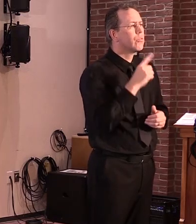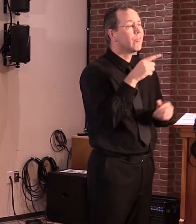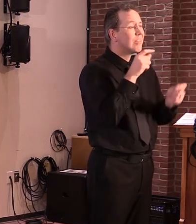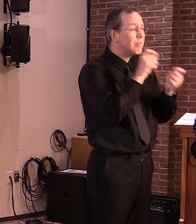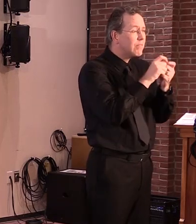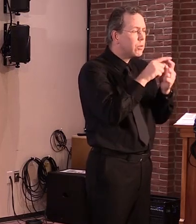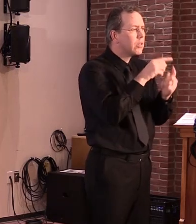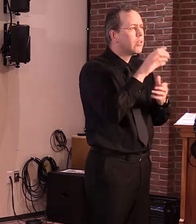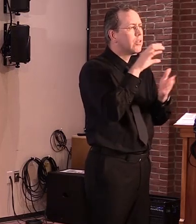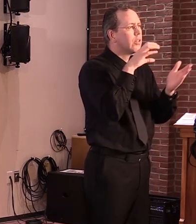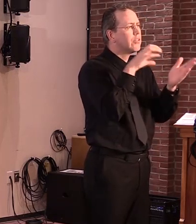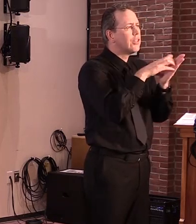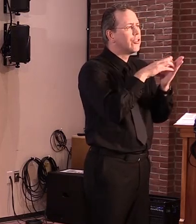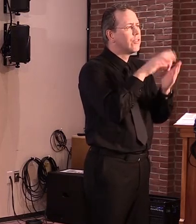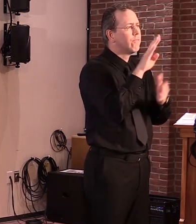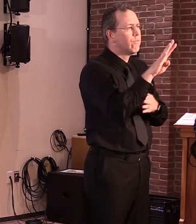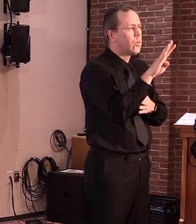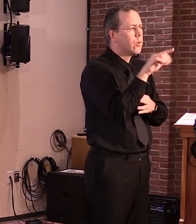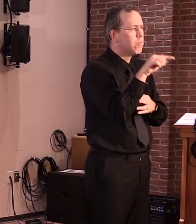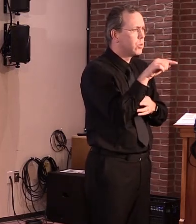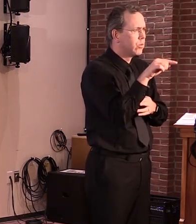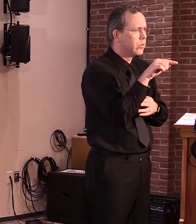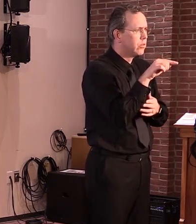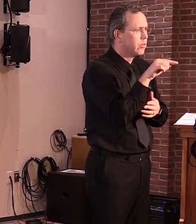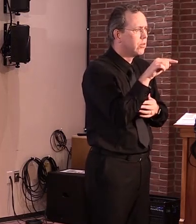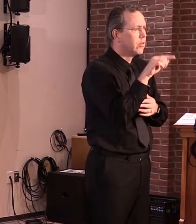Great. Thank you. And follow up with...